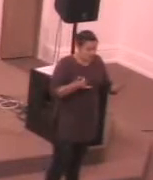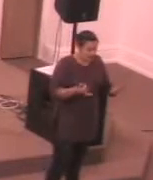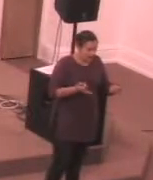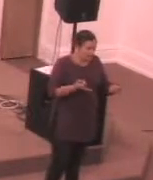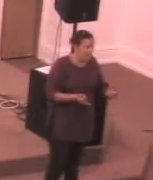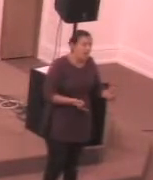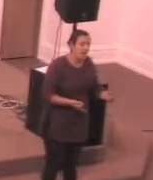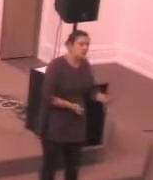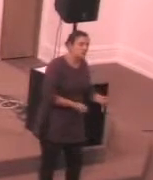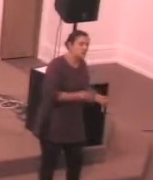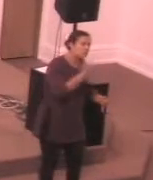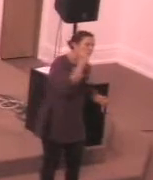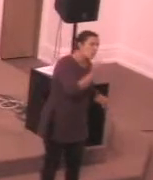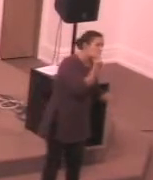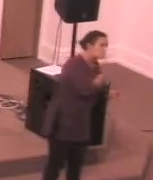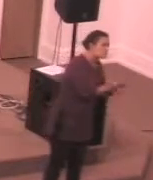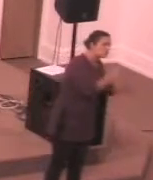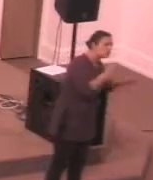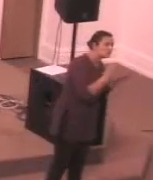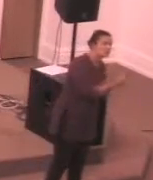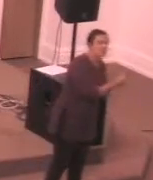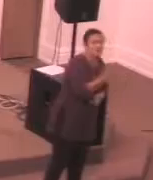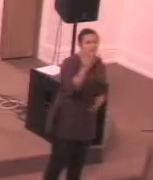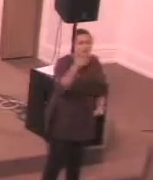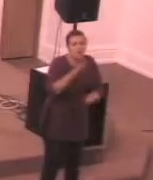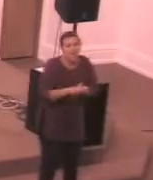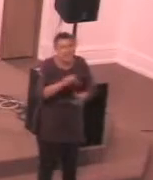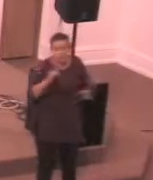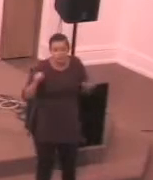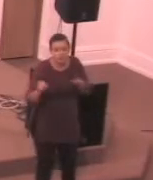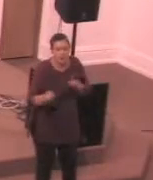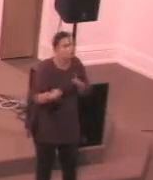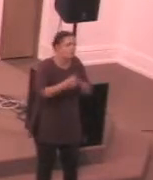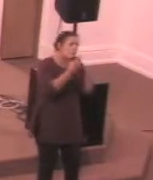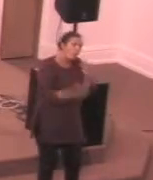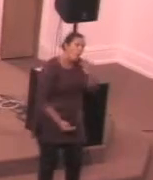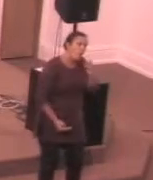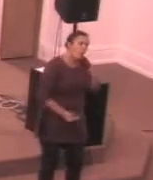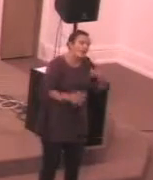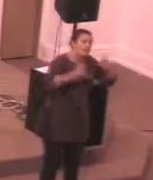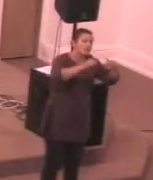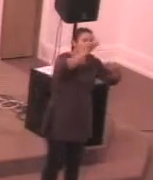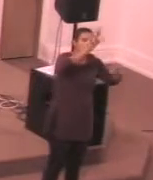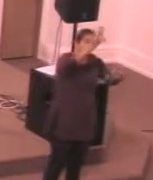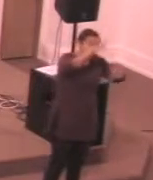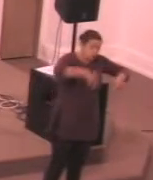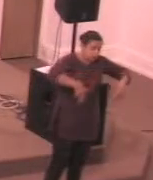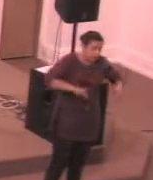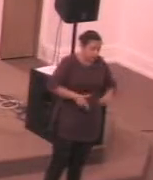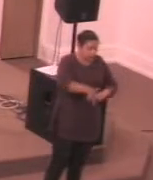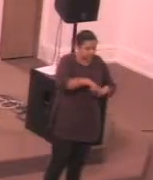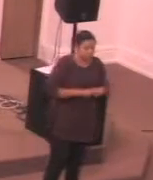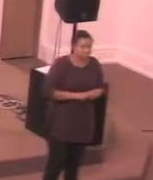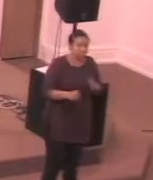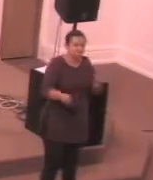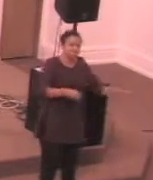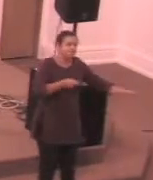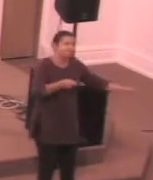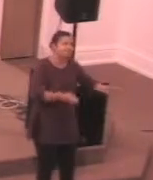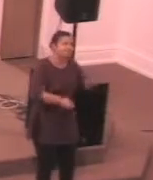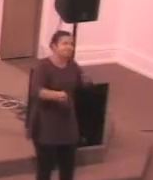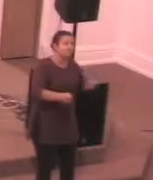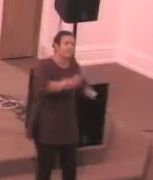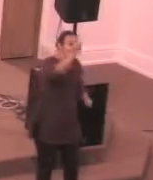alone. And right now, in the good times and bad, you are on